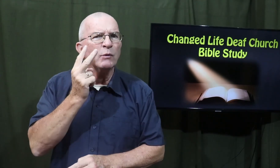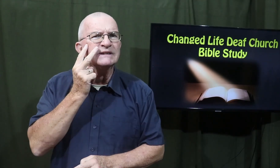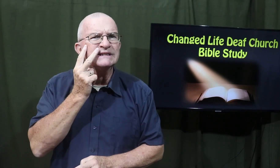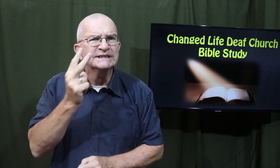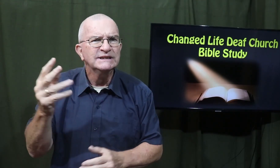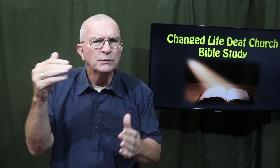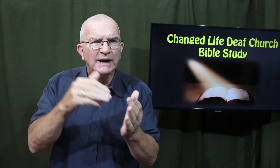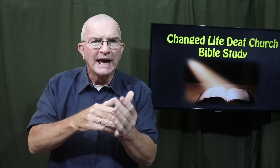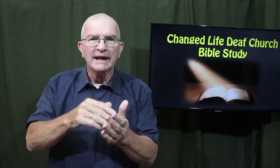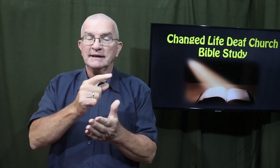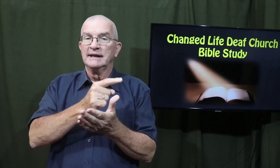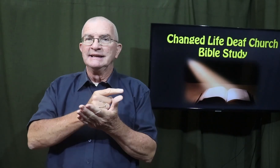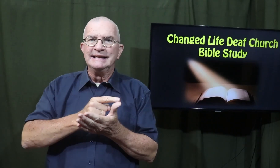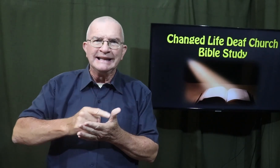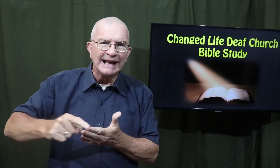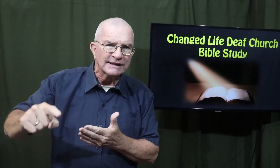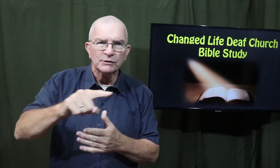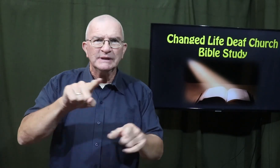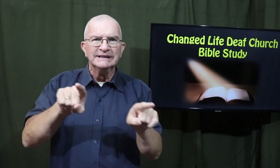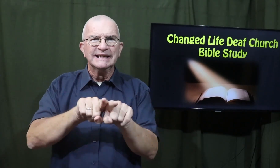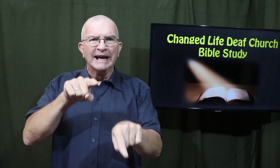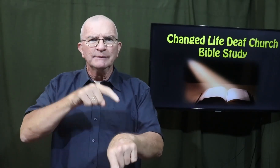good night. And we'll see you again next week.